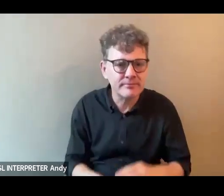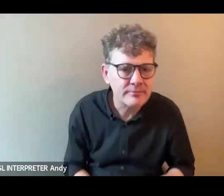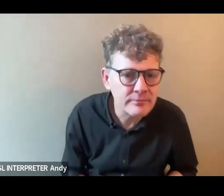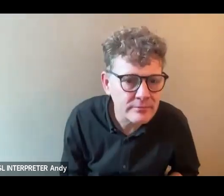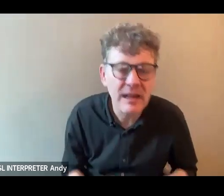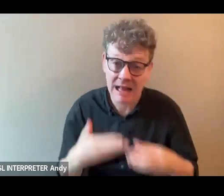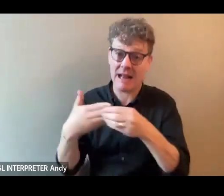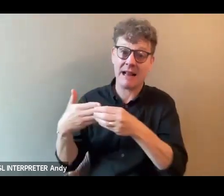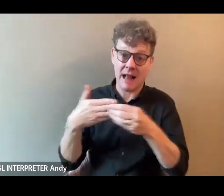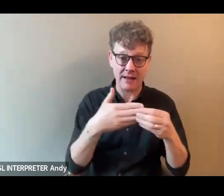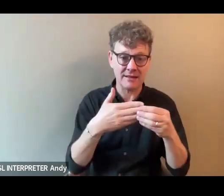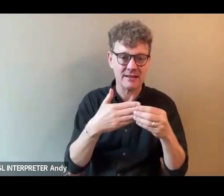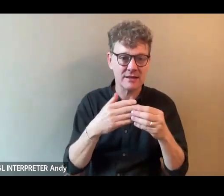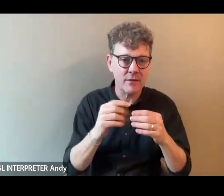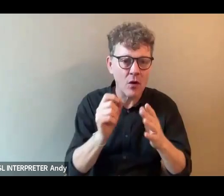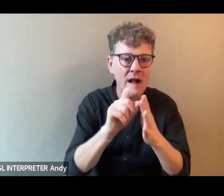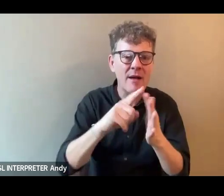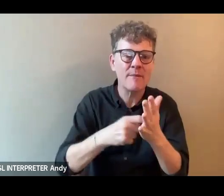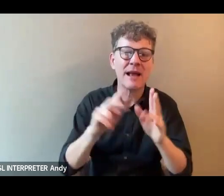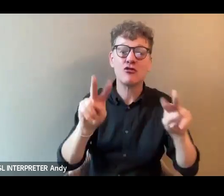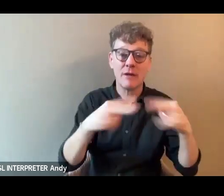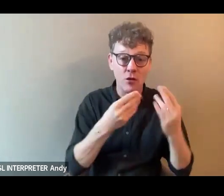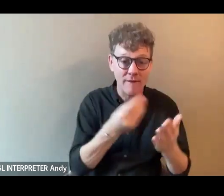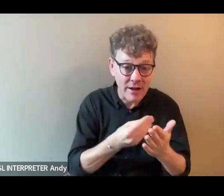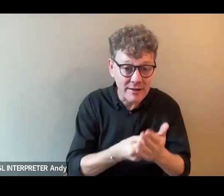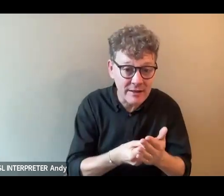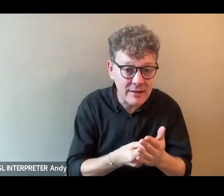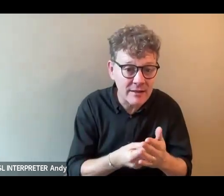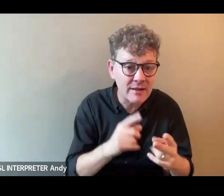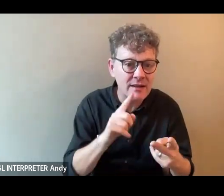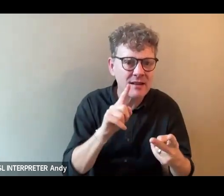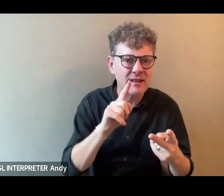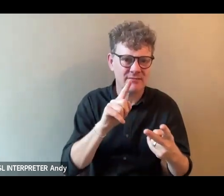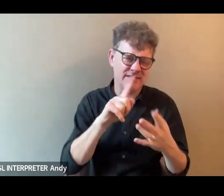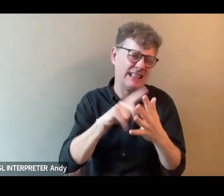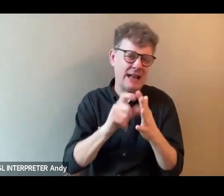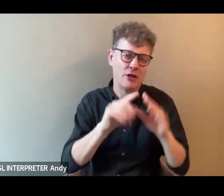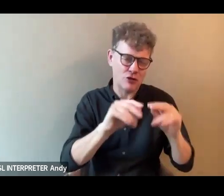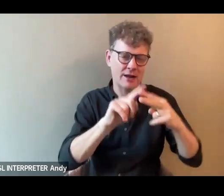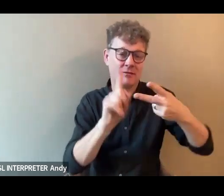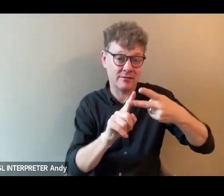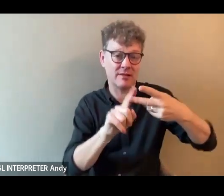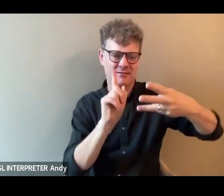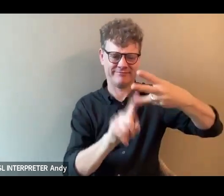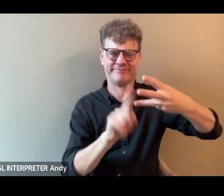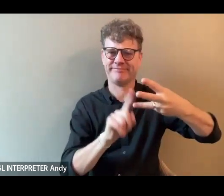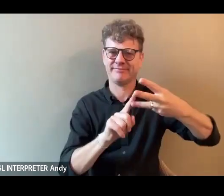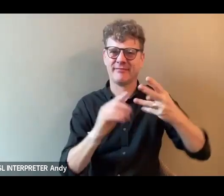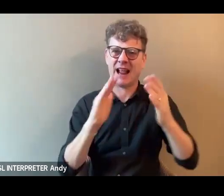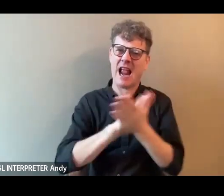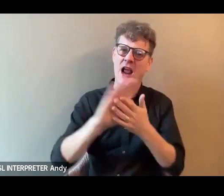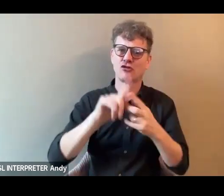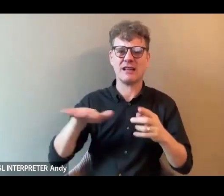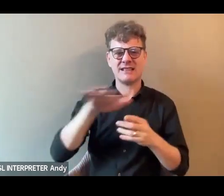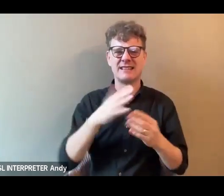space of peer review of funding. We're looking at this phrase which gets used a lot in the higher education sector of